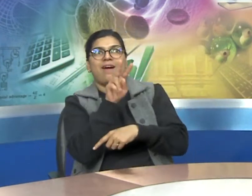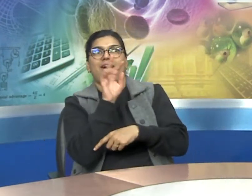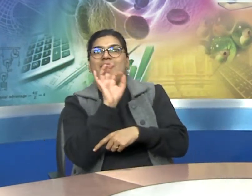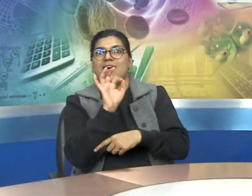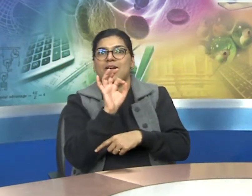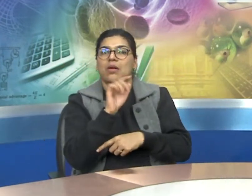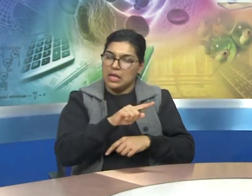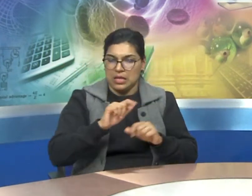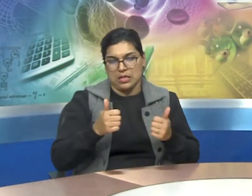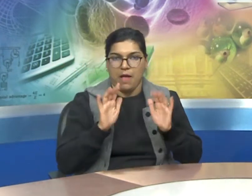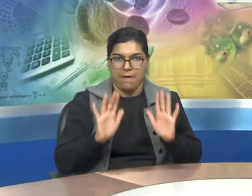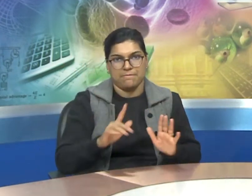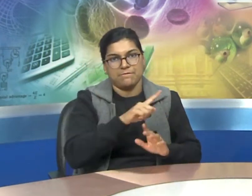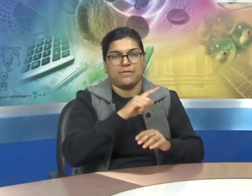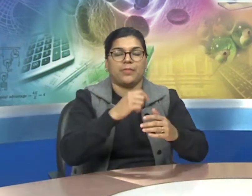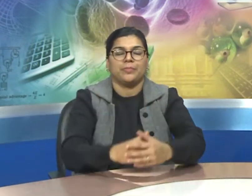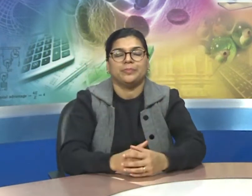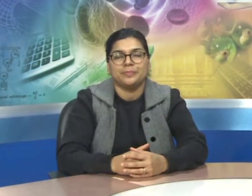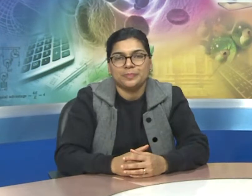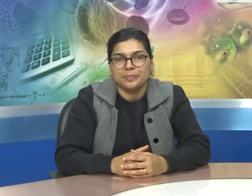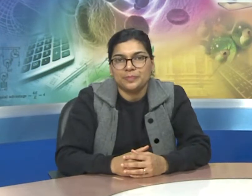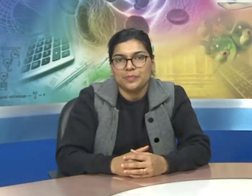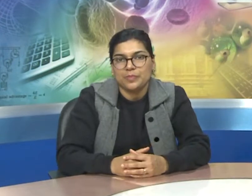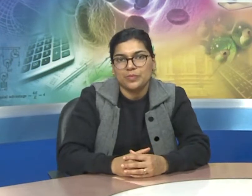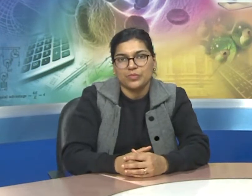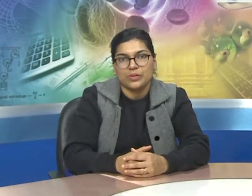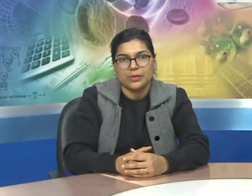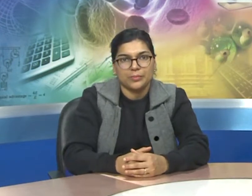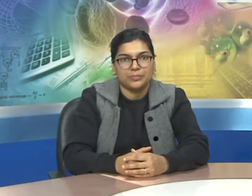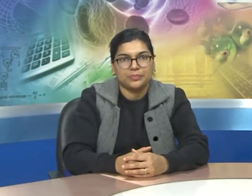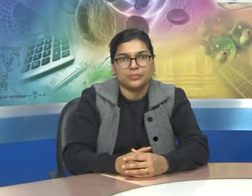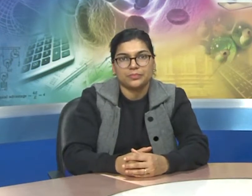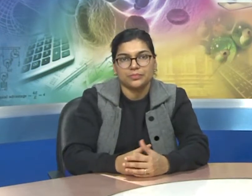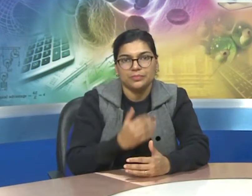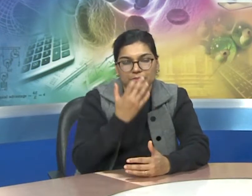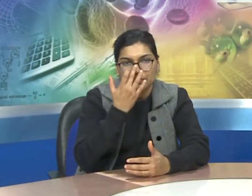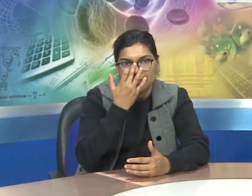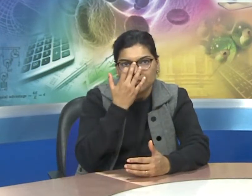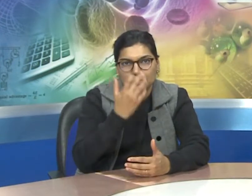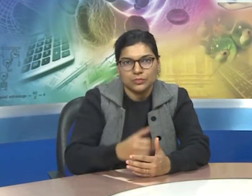will attract the audience. So it is a good possibility.